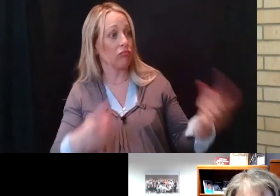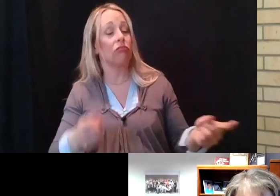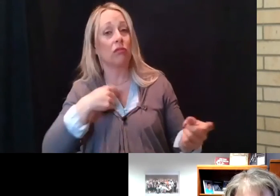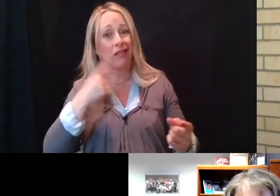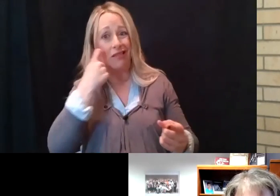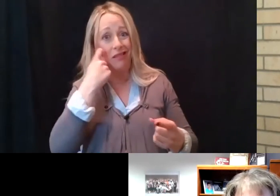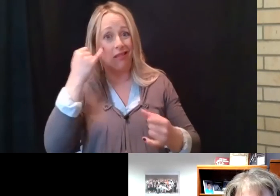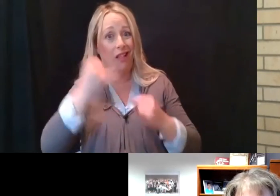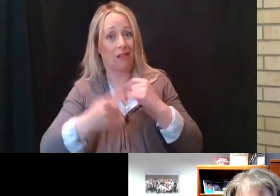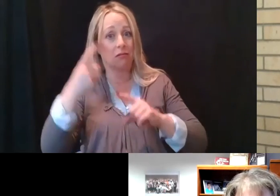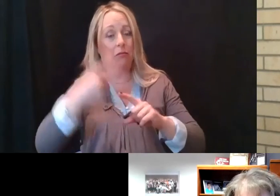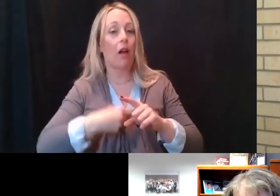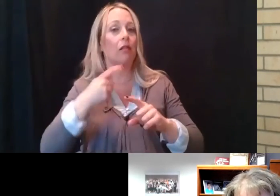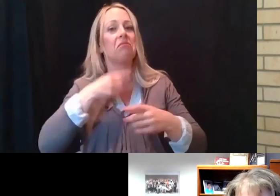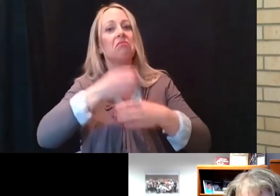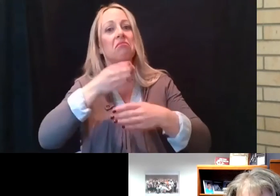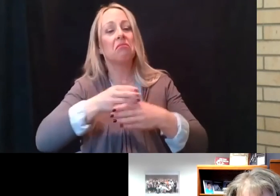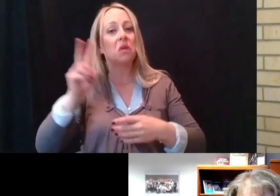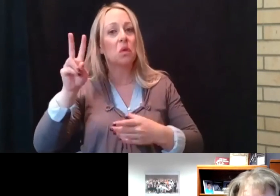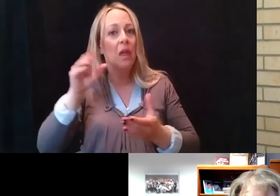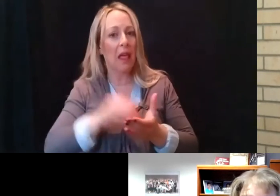been averaging about 2,000